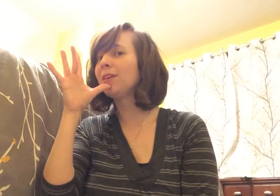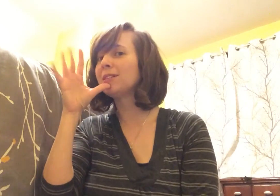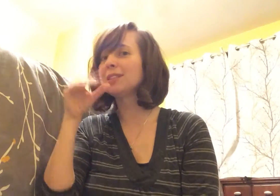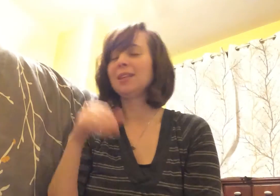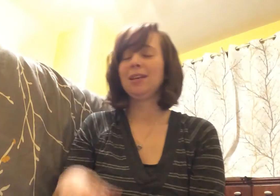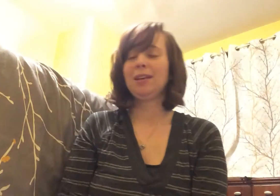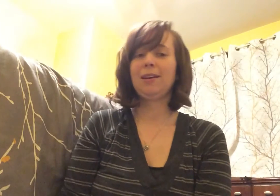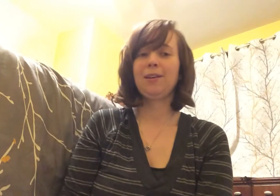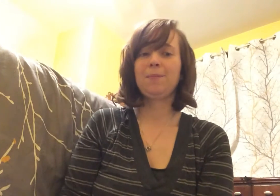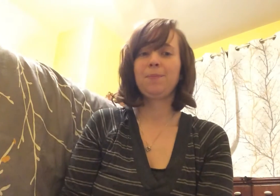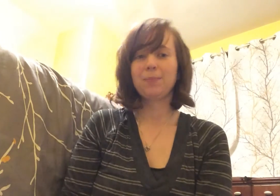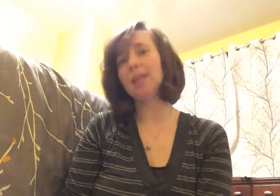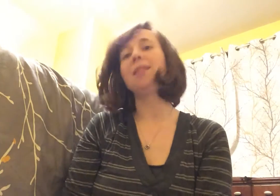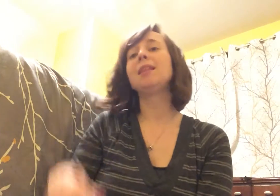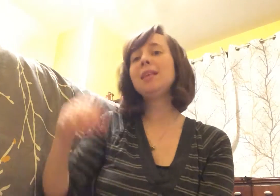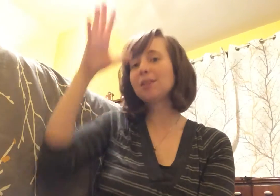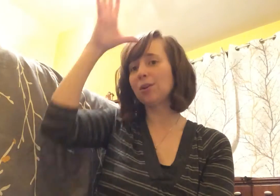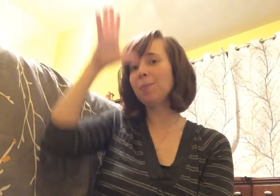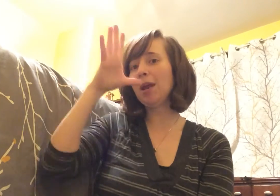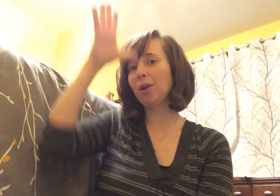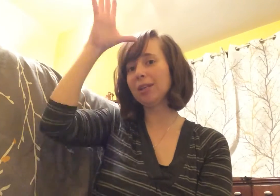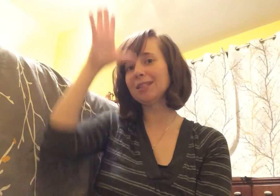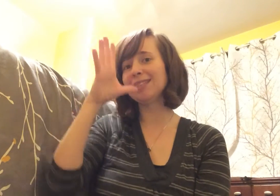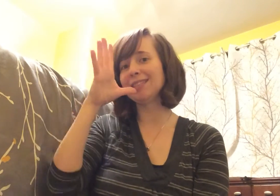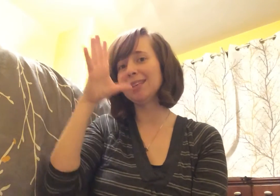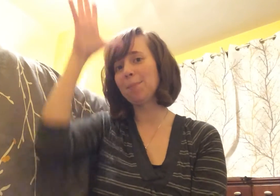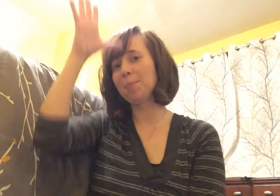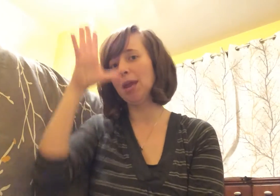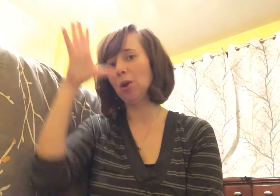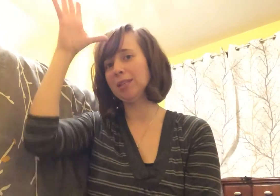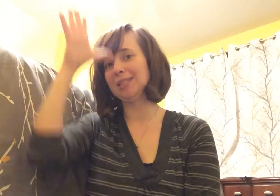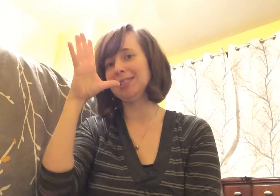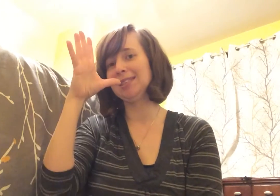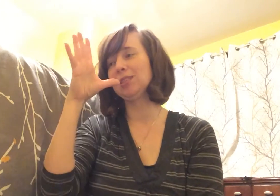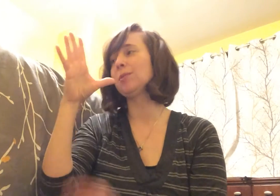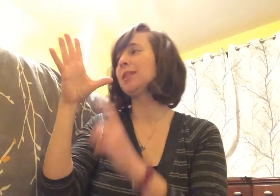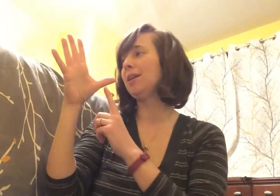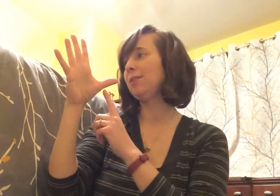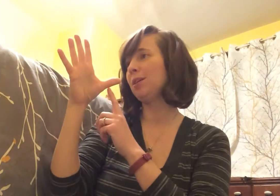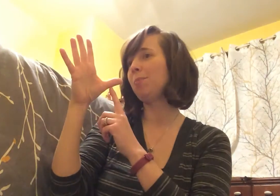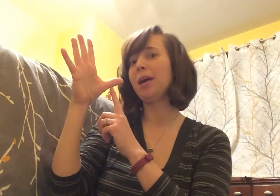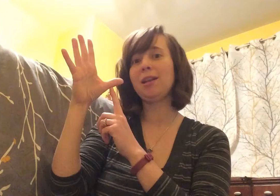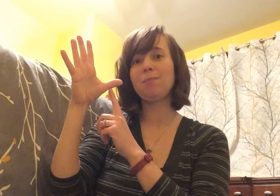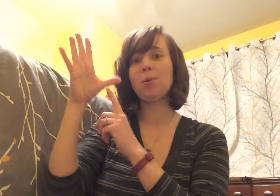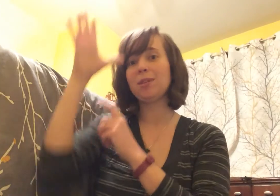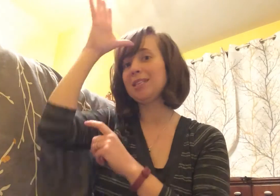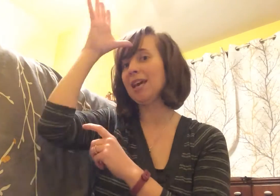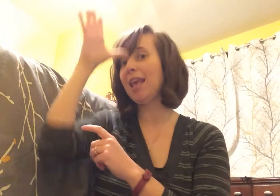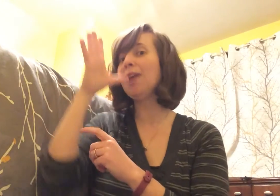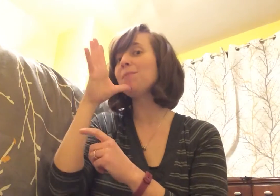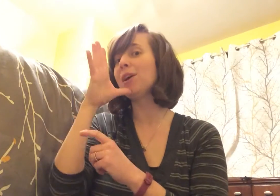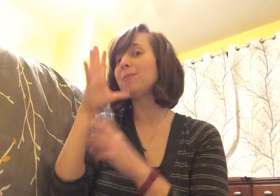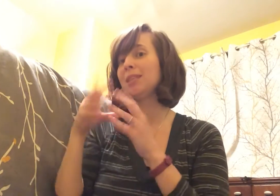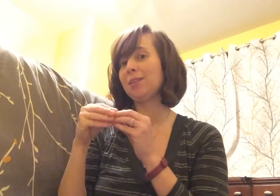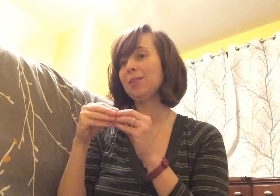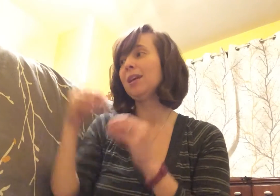fingers. And then these are your parents. Parents. So it's kind of combining both dad and mom together